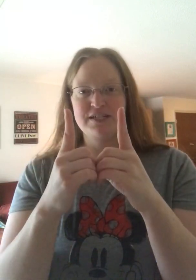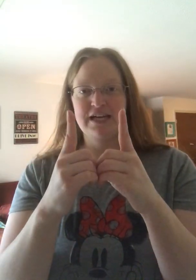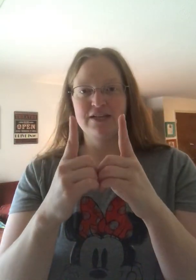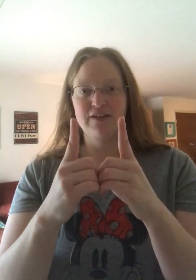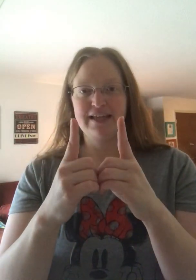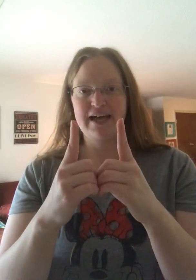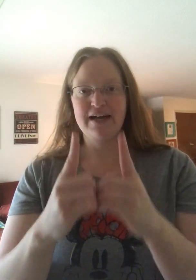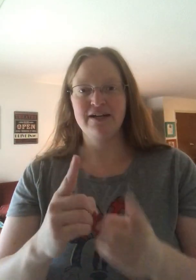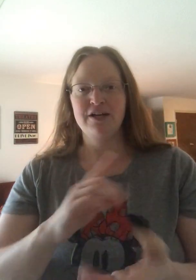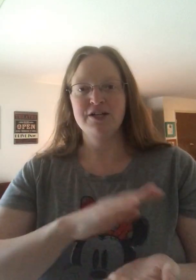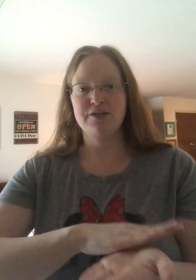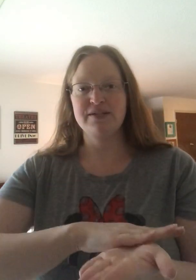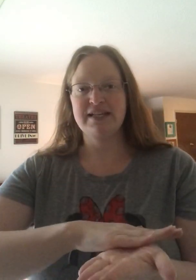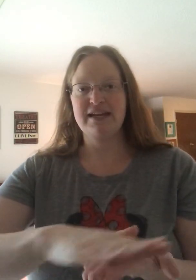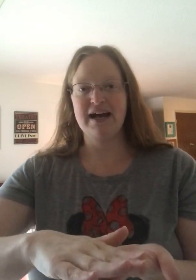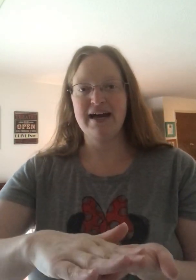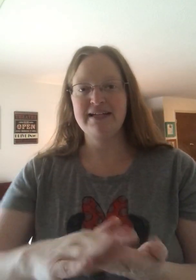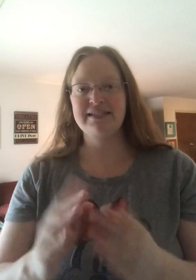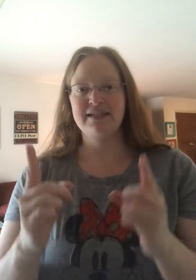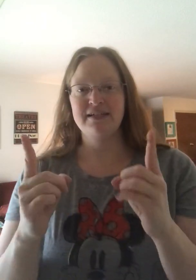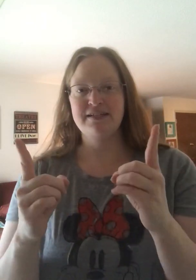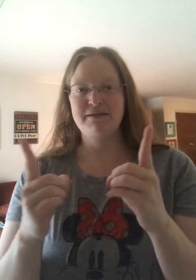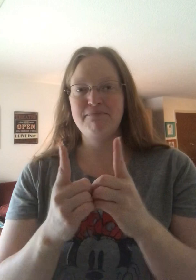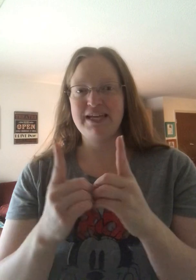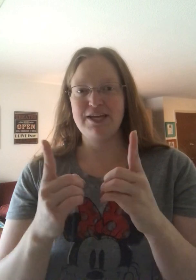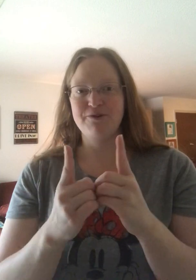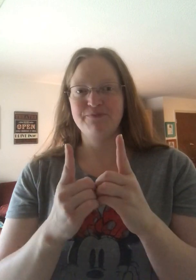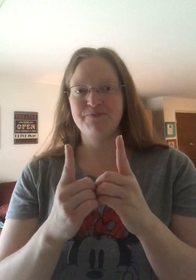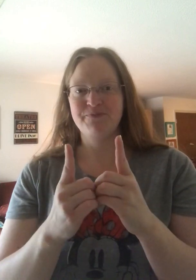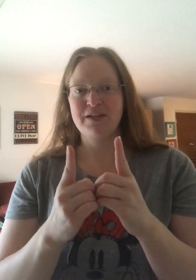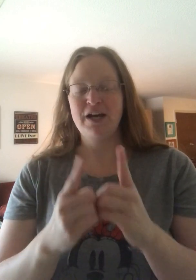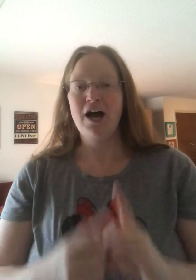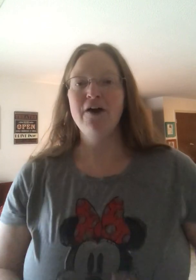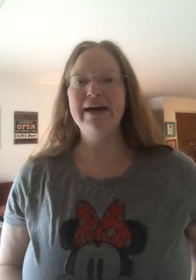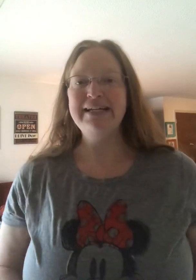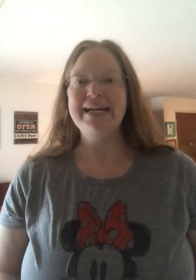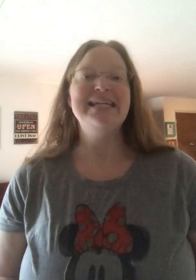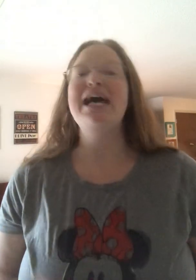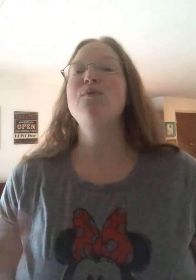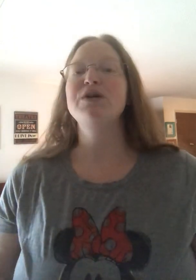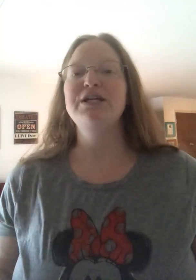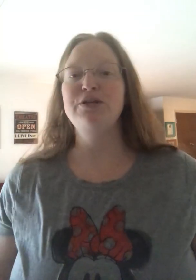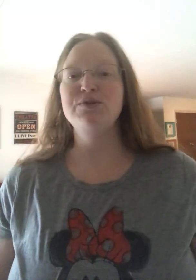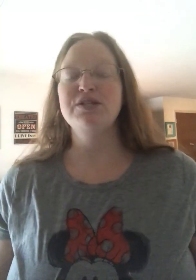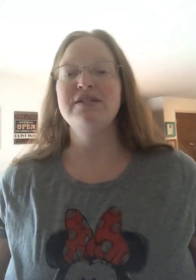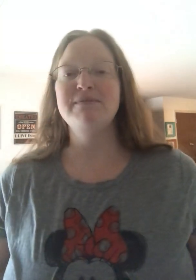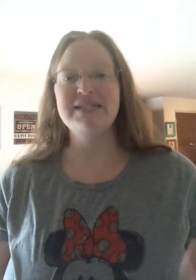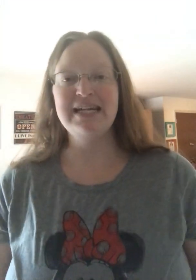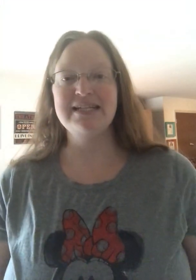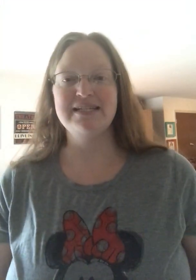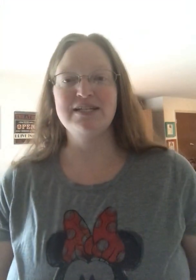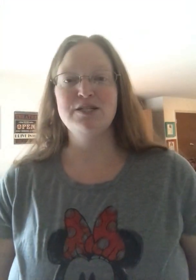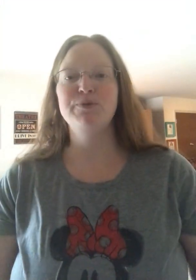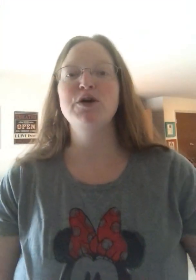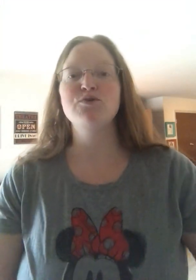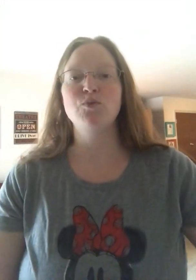together like that. So it's nice to meet you. Okay, now we're going to use some sentences to put those words